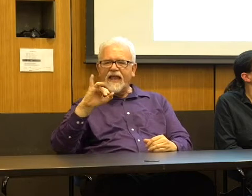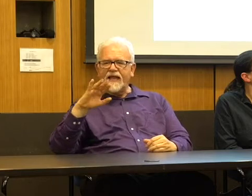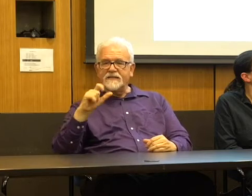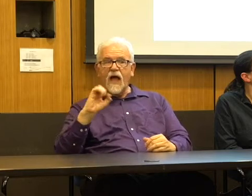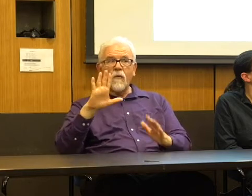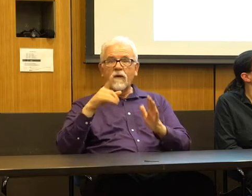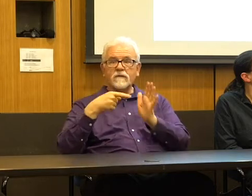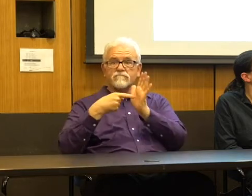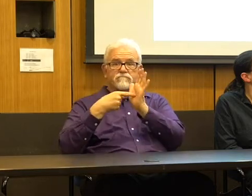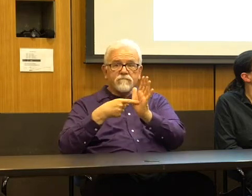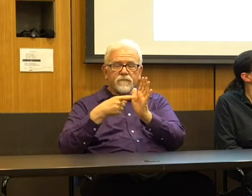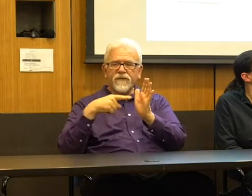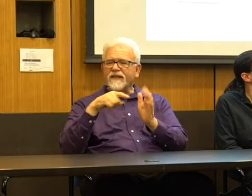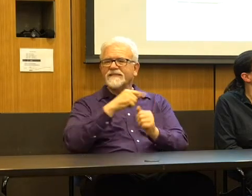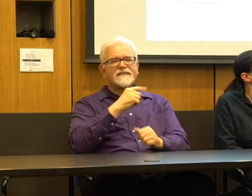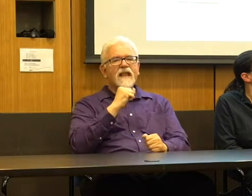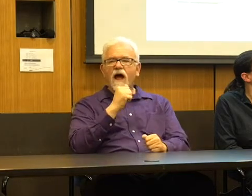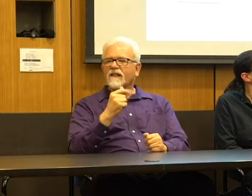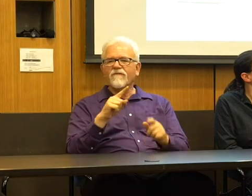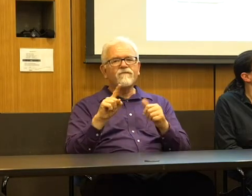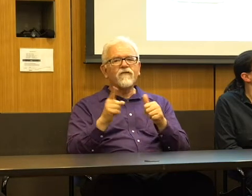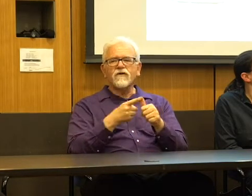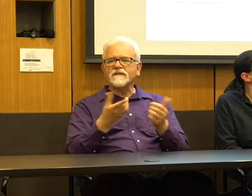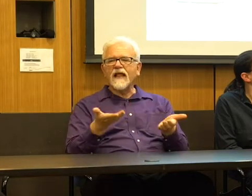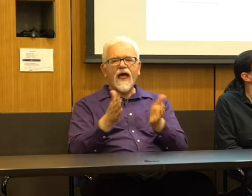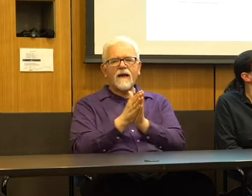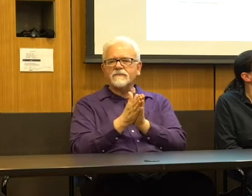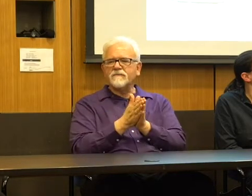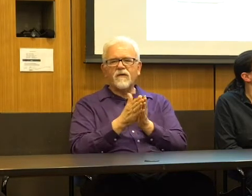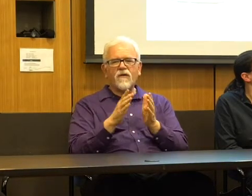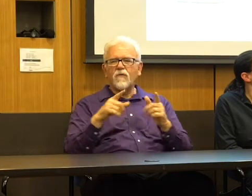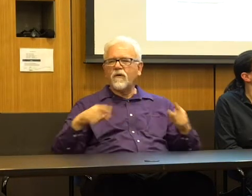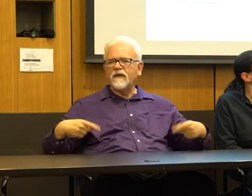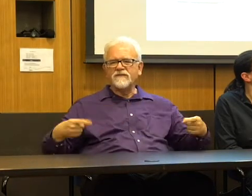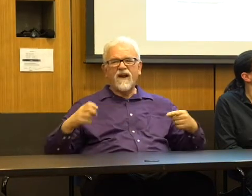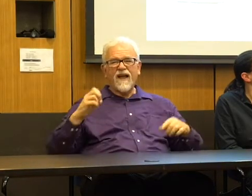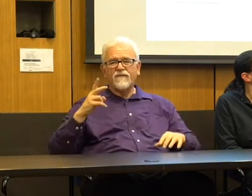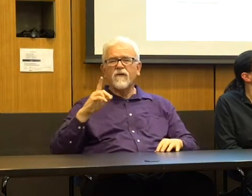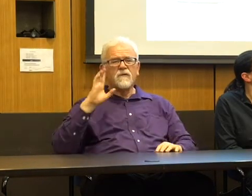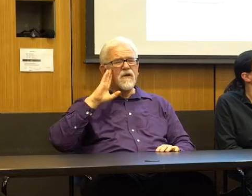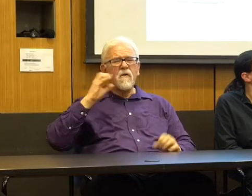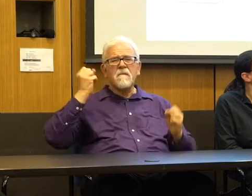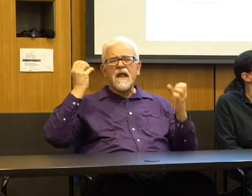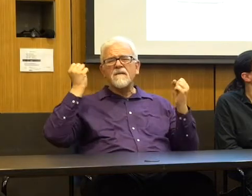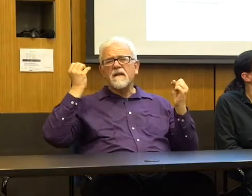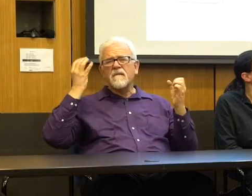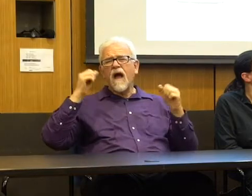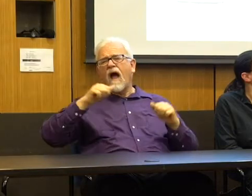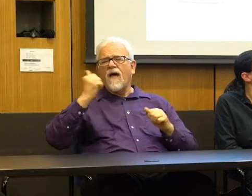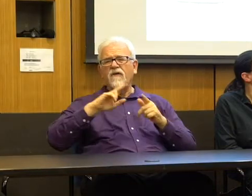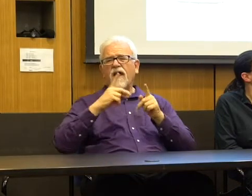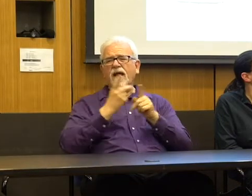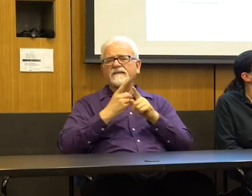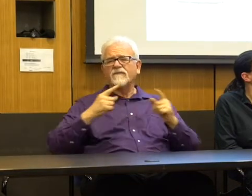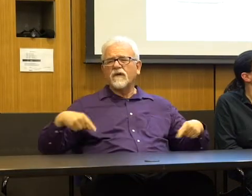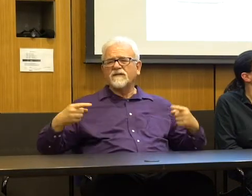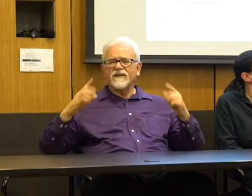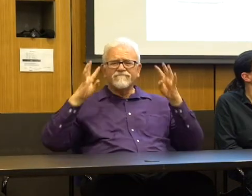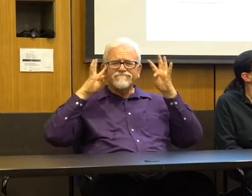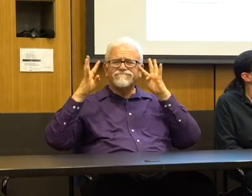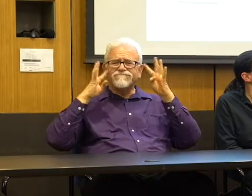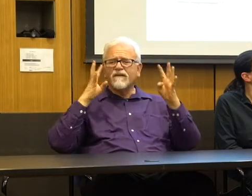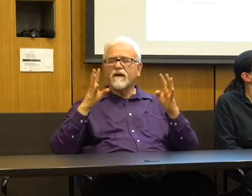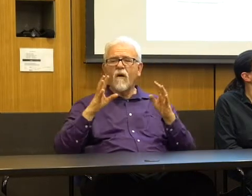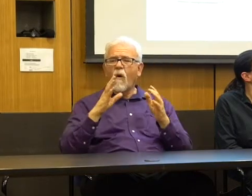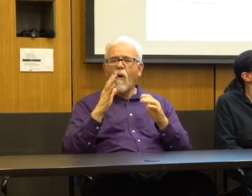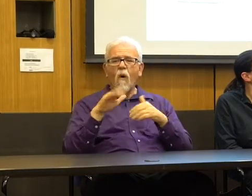not the first collapsible wheelchair ever out there. We know that there were lots of other wheelchairs that had been invented. All you have to